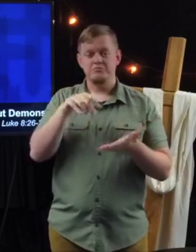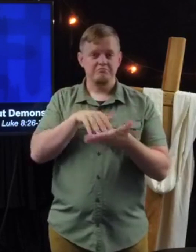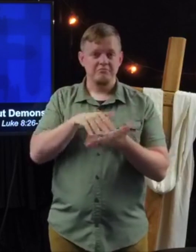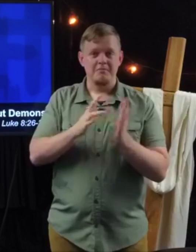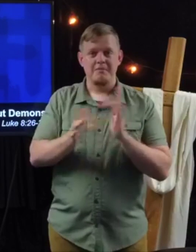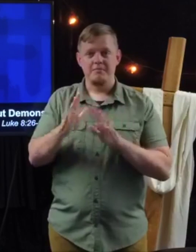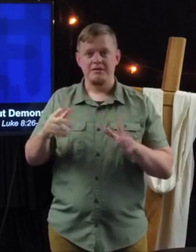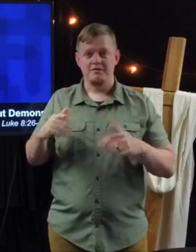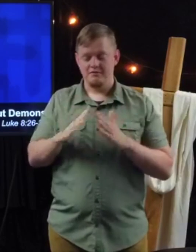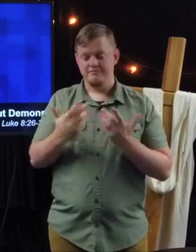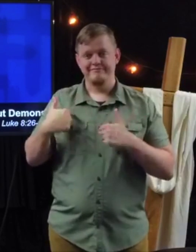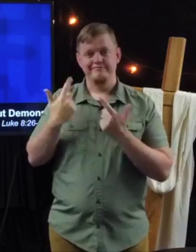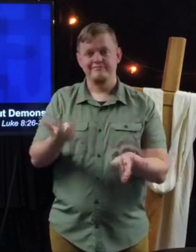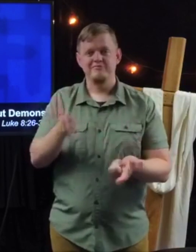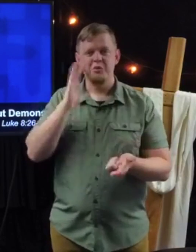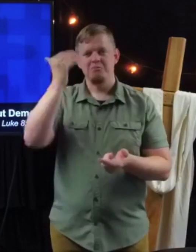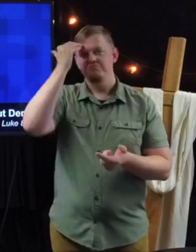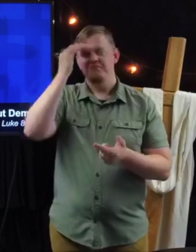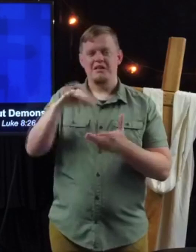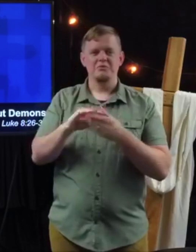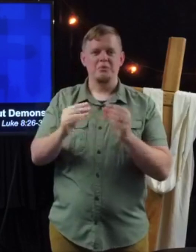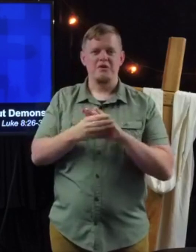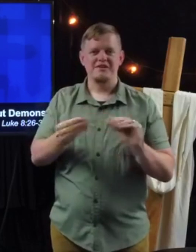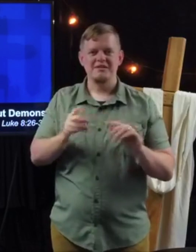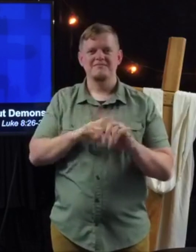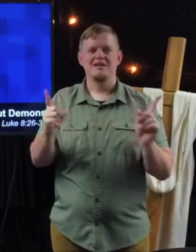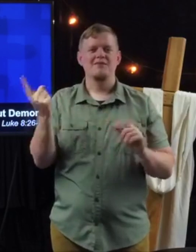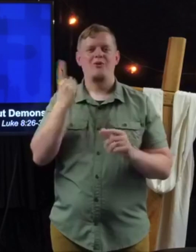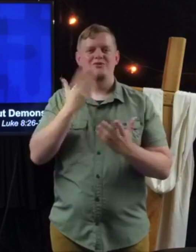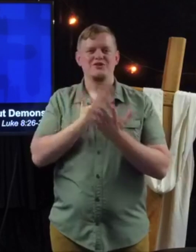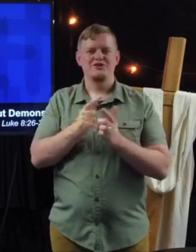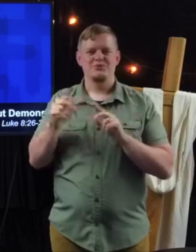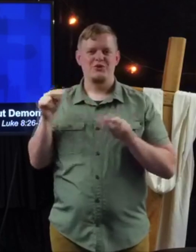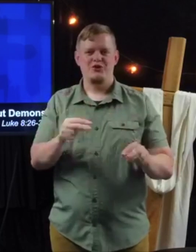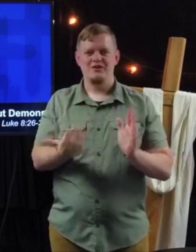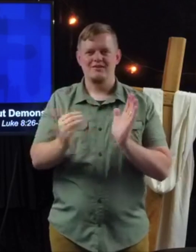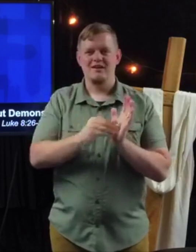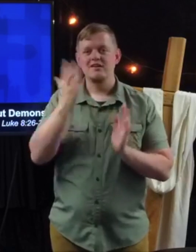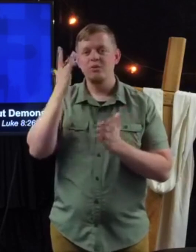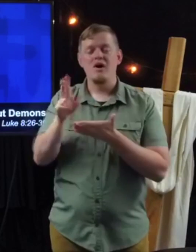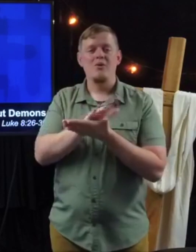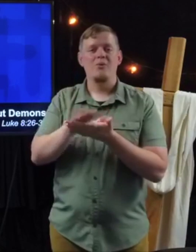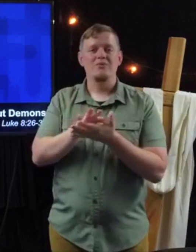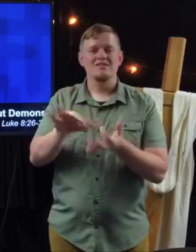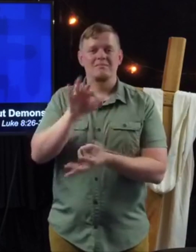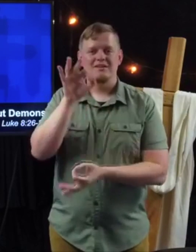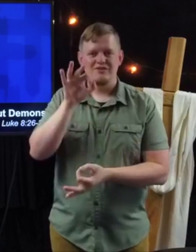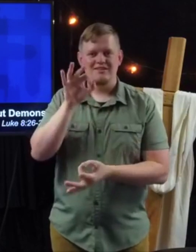If any of you have studied the Bible over the past, you may already know this story, but it's always good to look again to